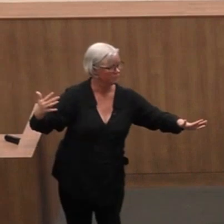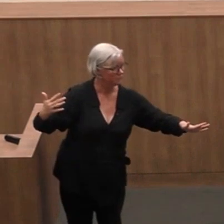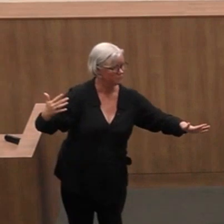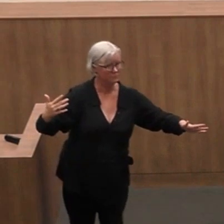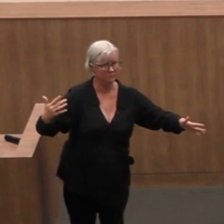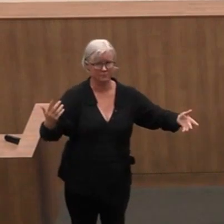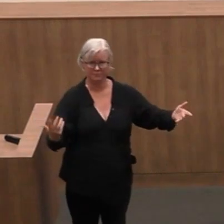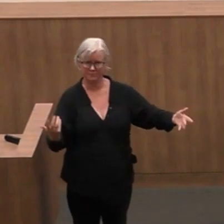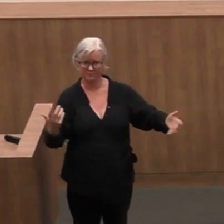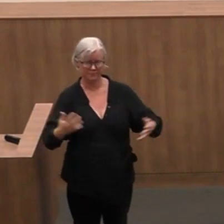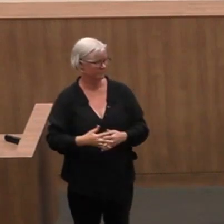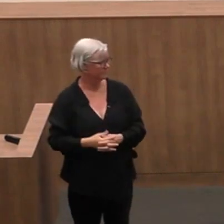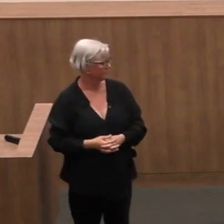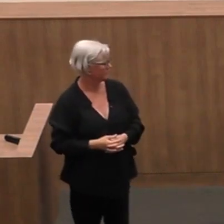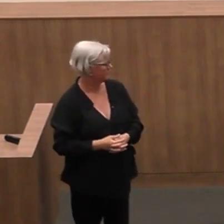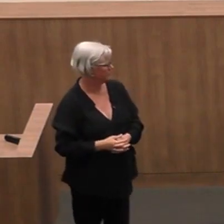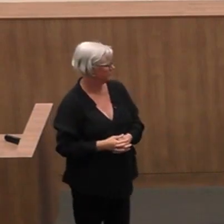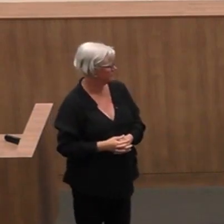There's also,